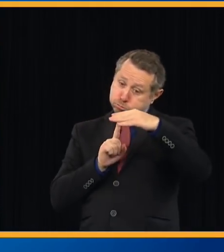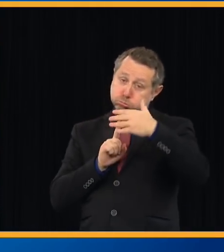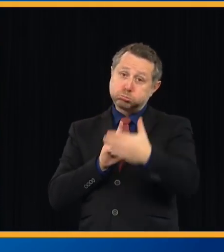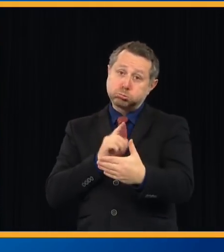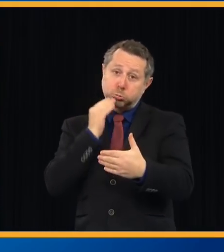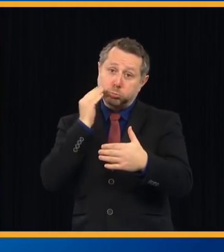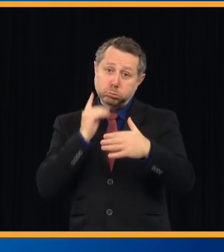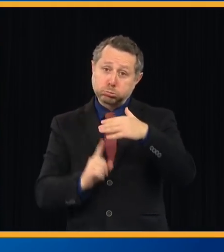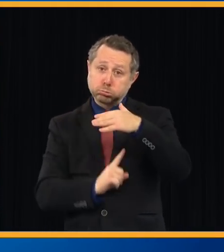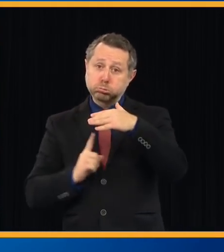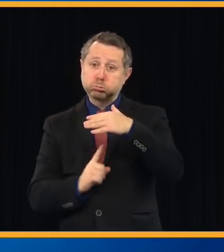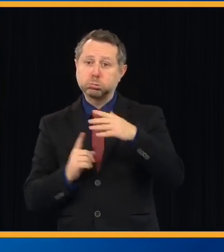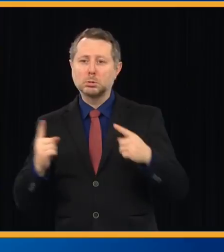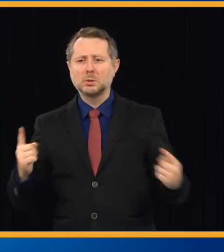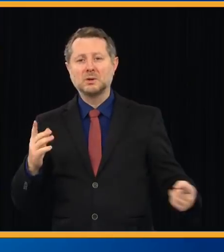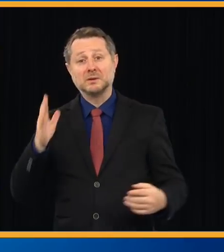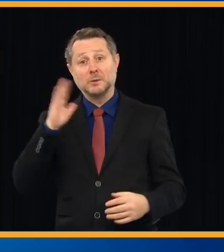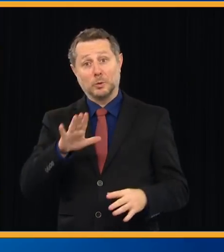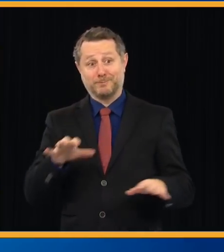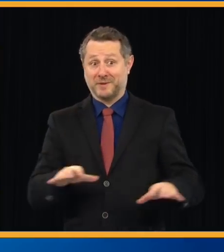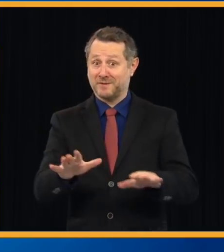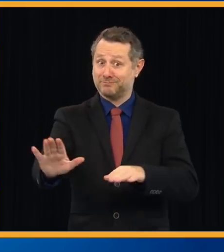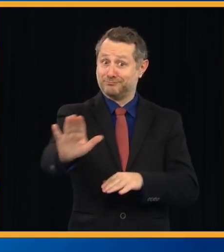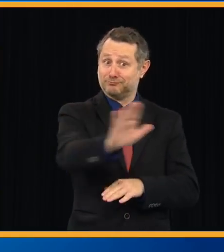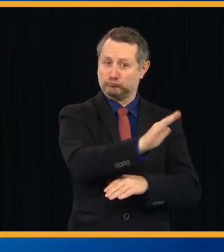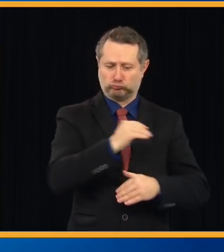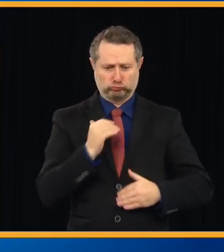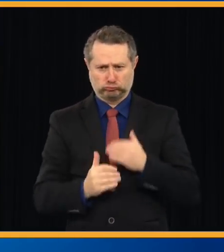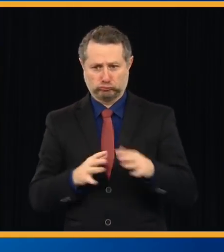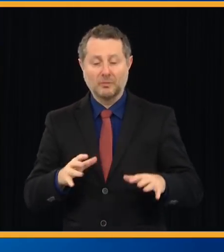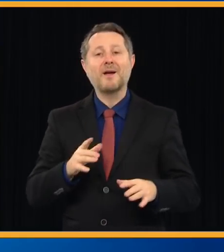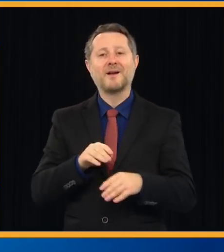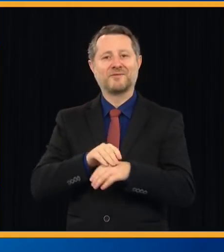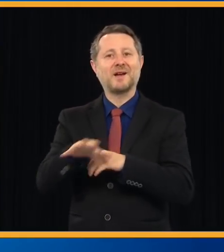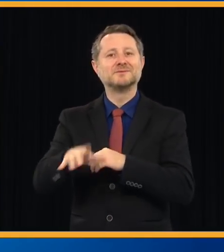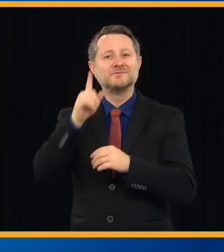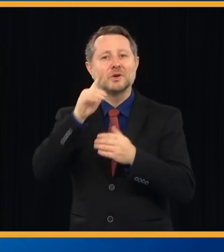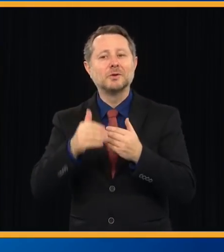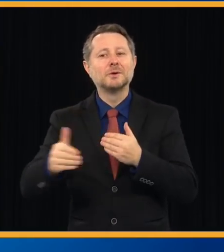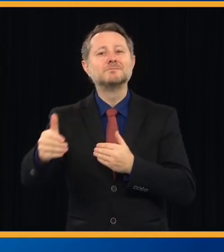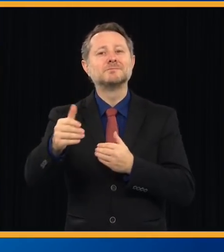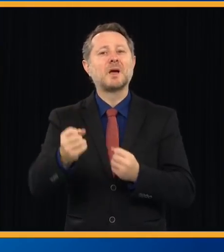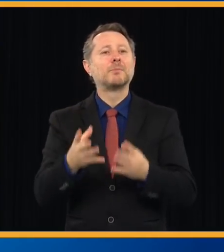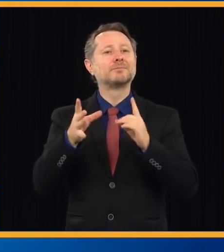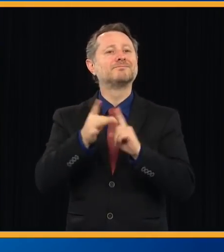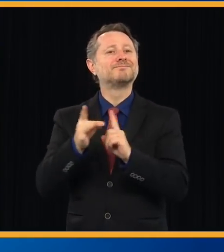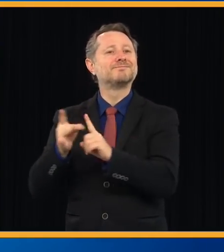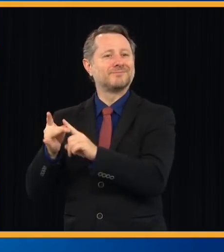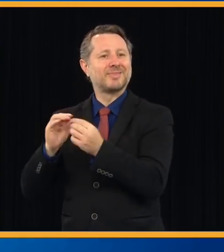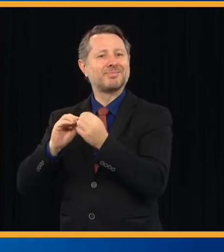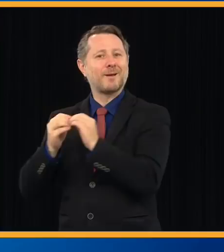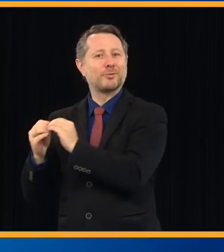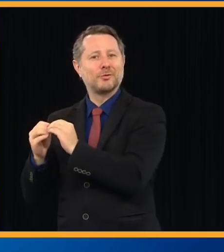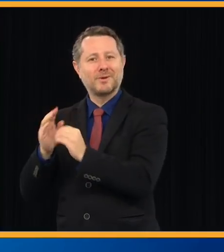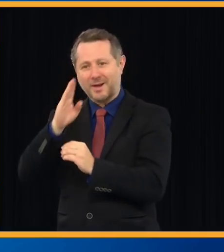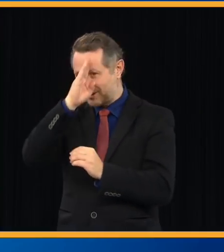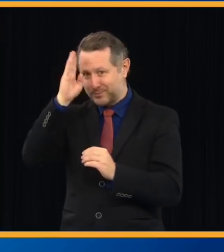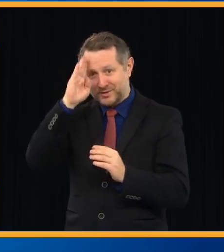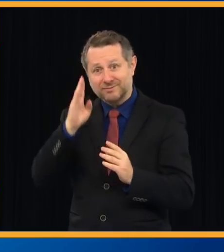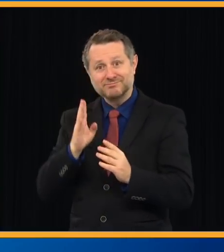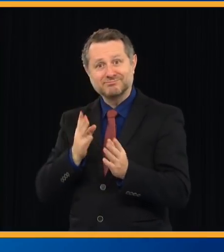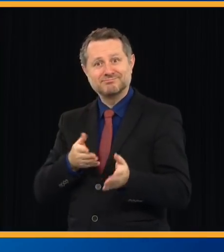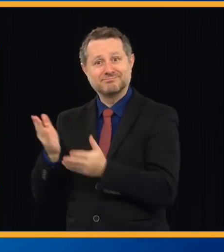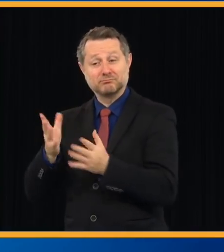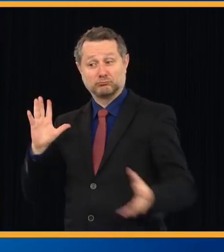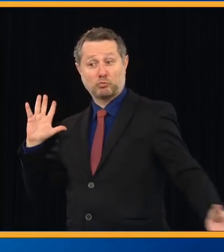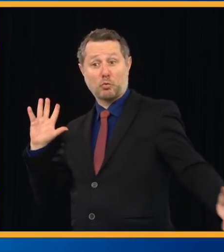going to determine the number of sick tomorrow. And New Yorkers have continued to do what they